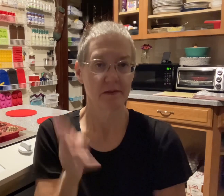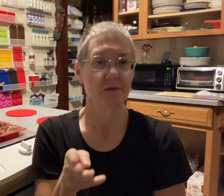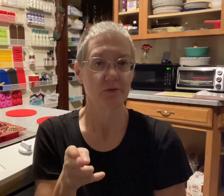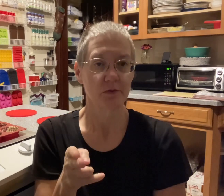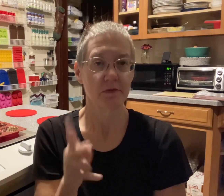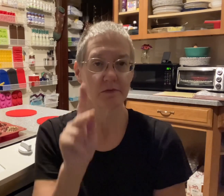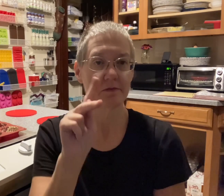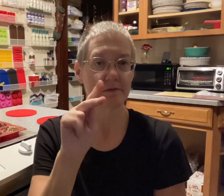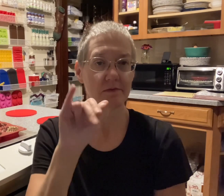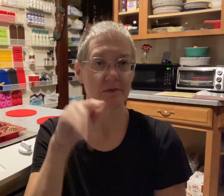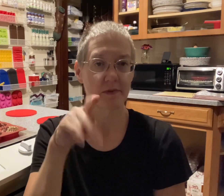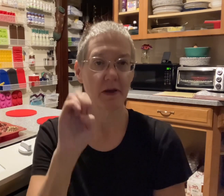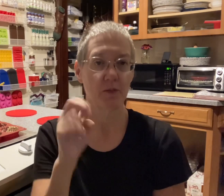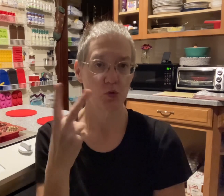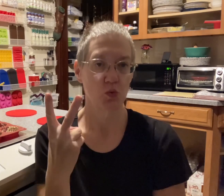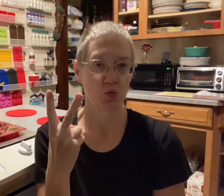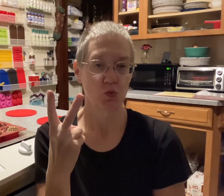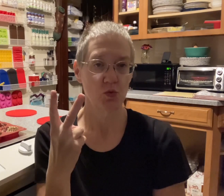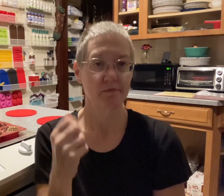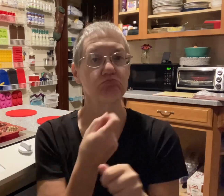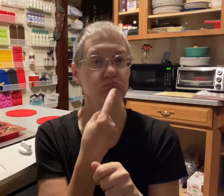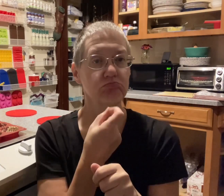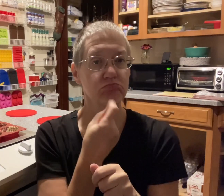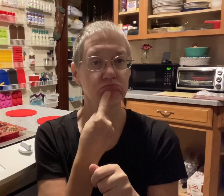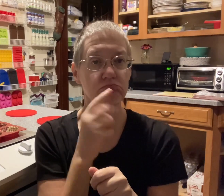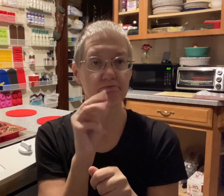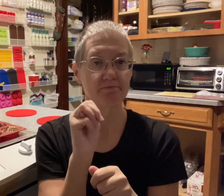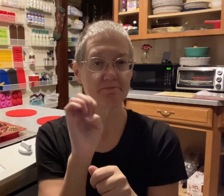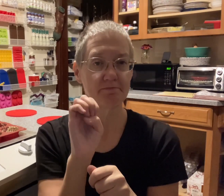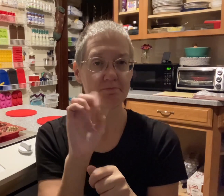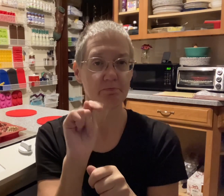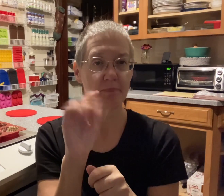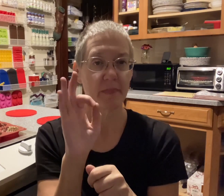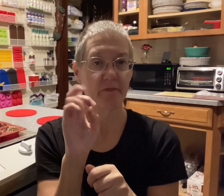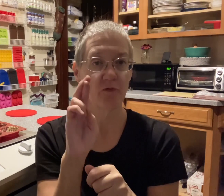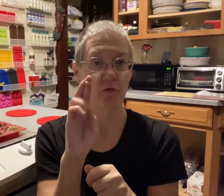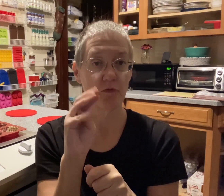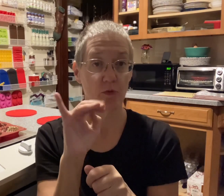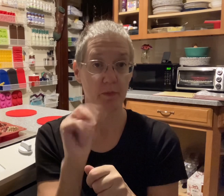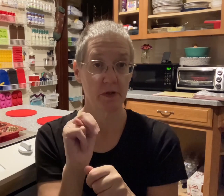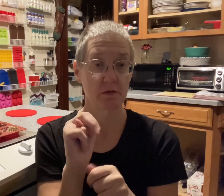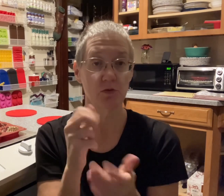And Dale has a family history of type 2 diabetes. He does take metformin,